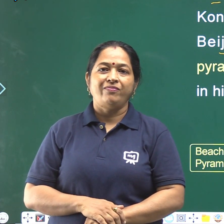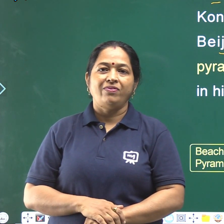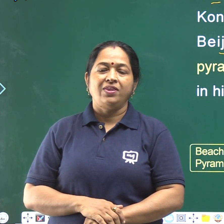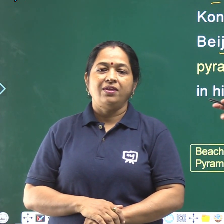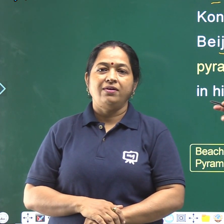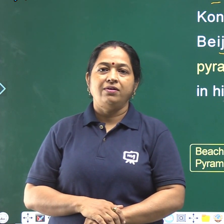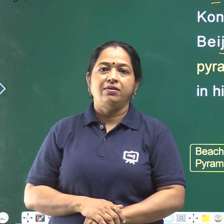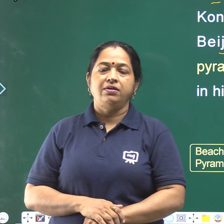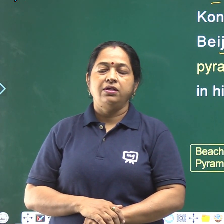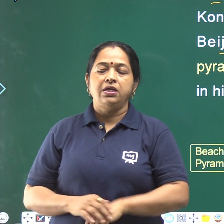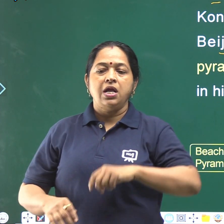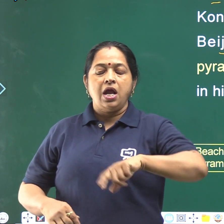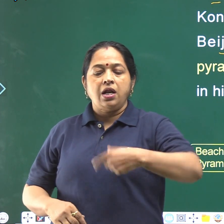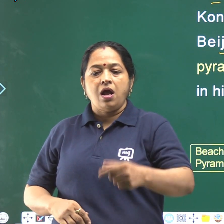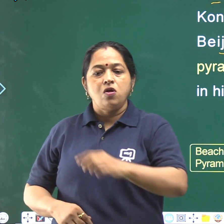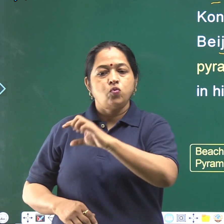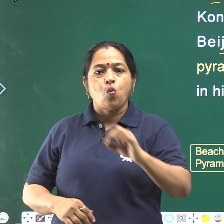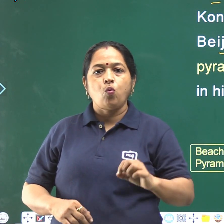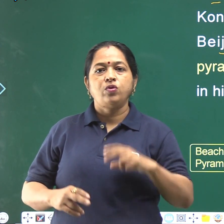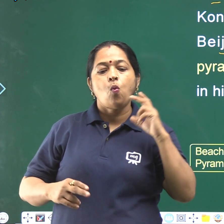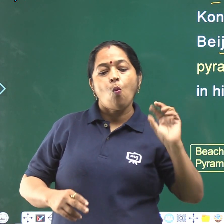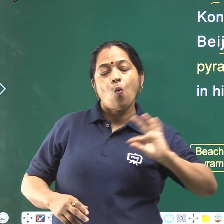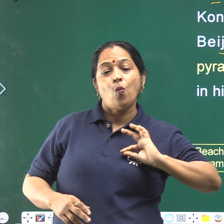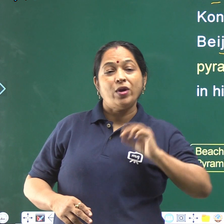are also in his wish list.